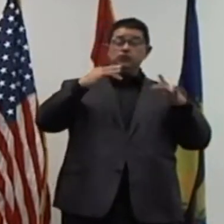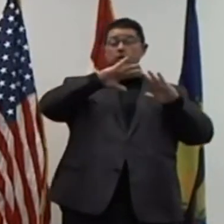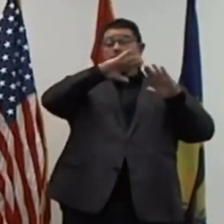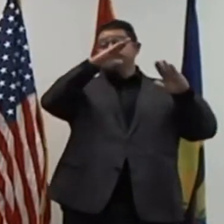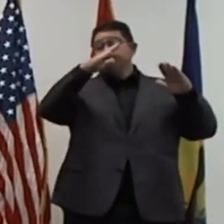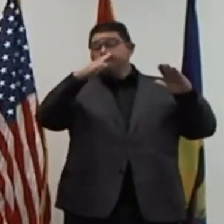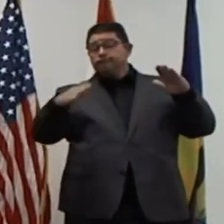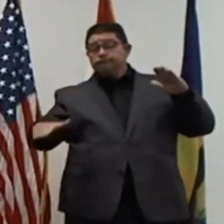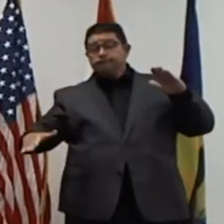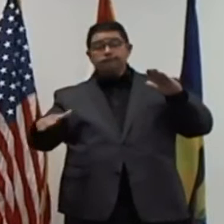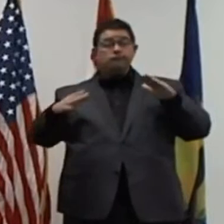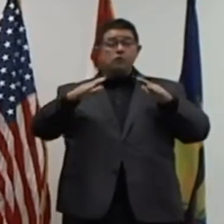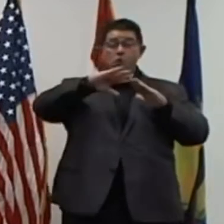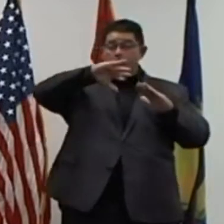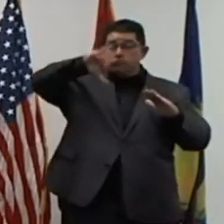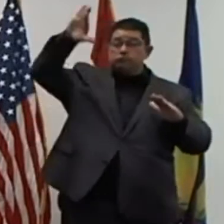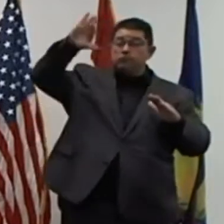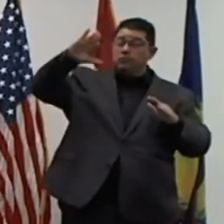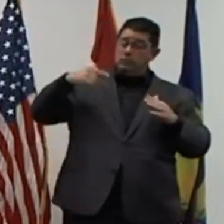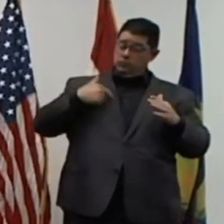we are prepared to continue with that today.